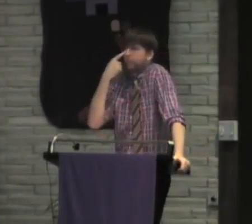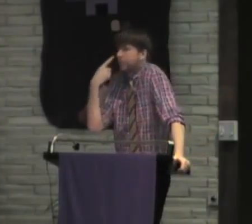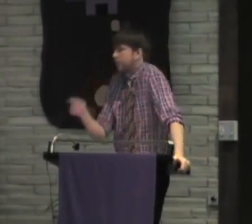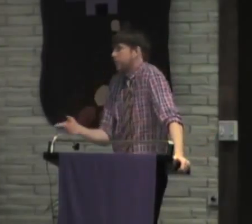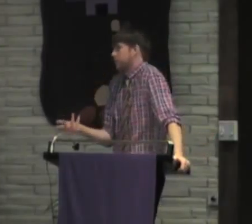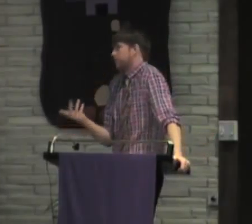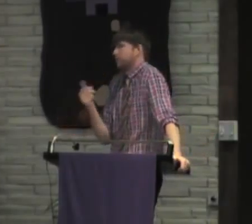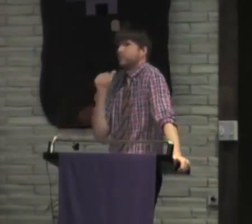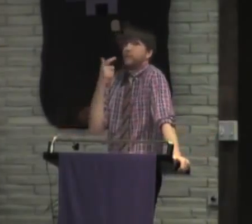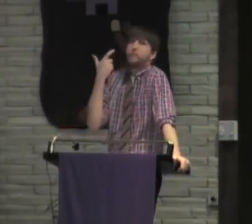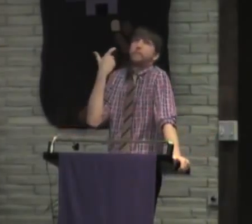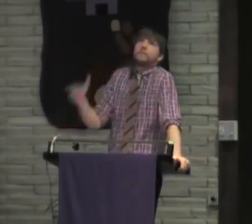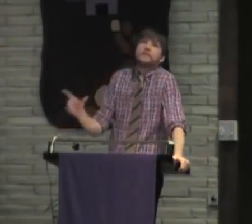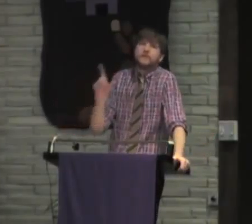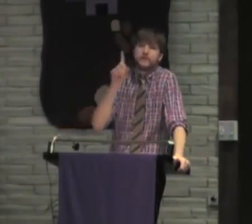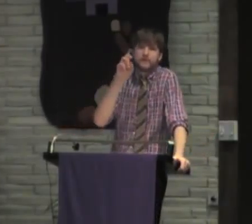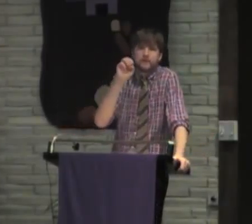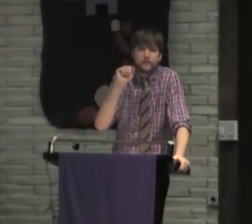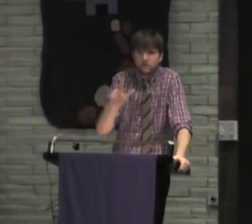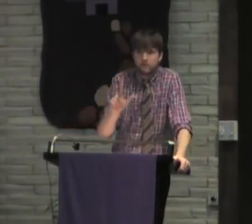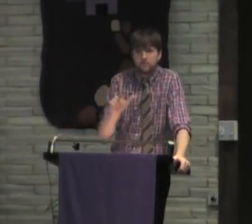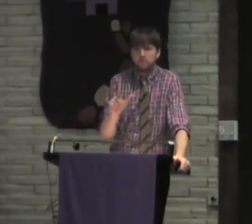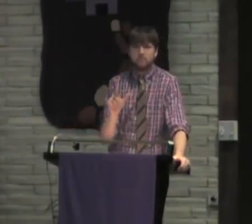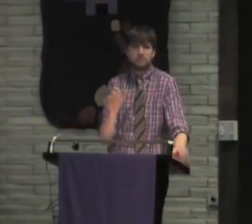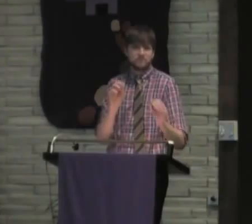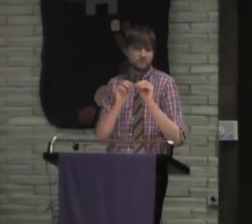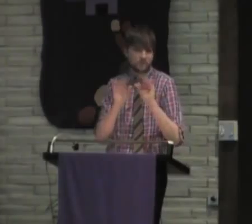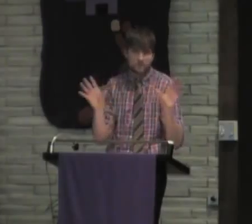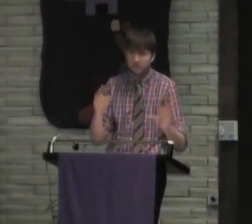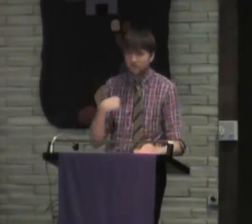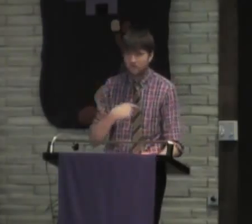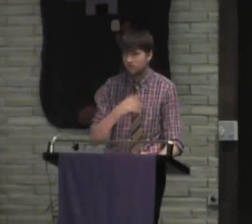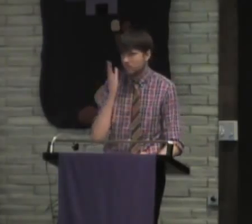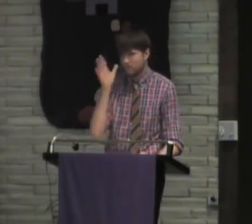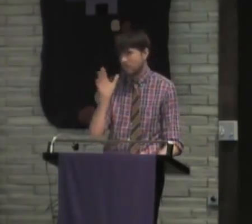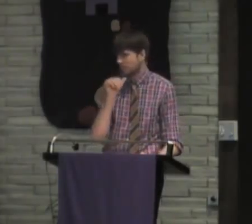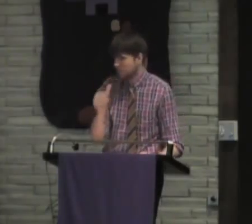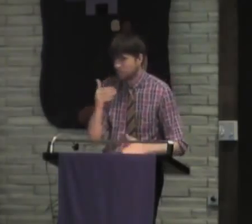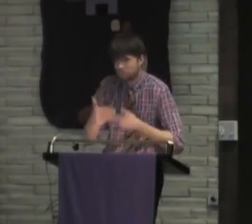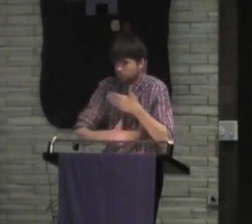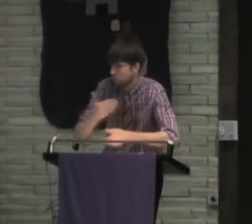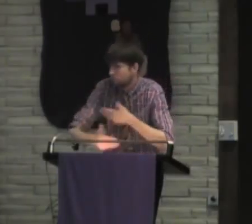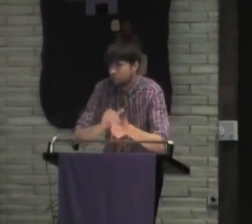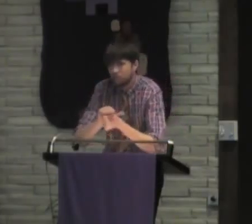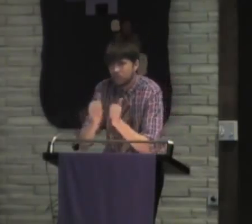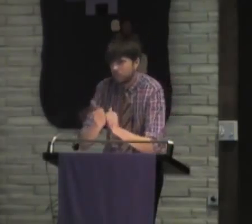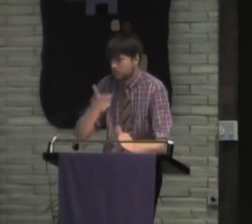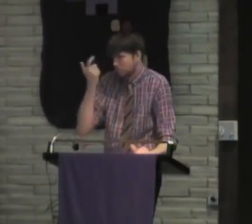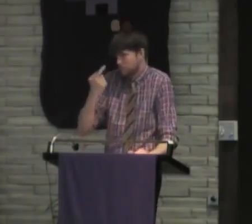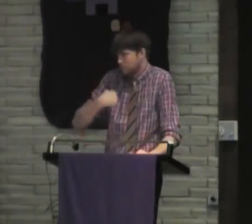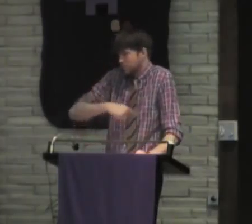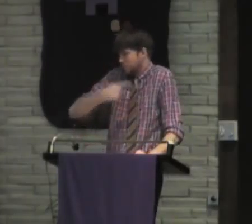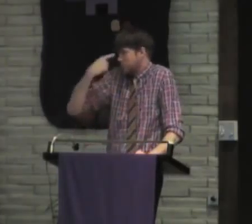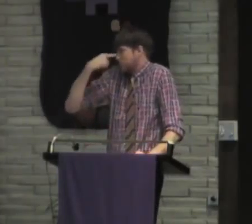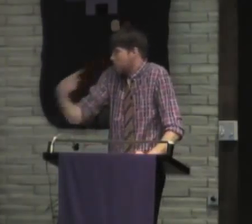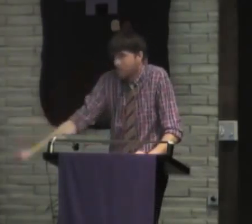want it to change. Not, oh, you know, yeah, that's not good, but it's not really a big deal. Then obviously